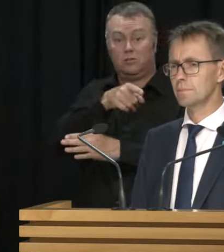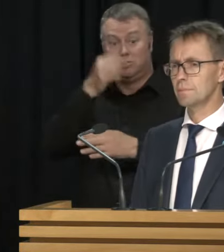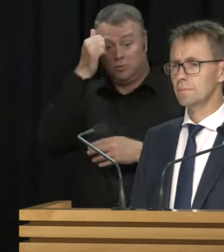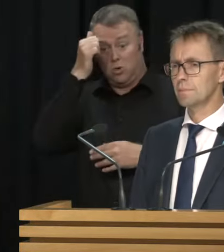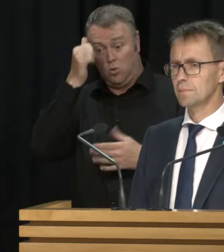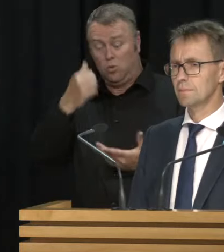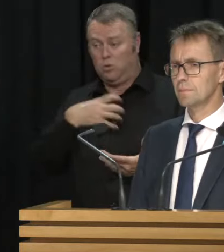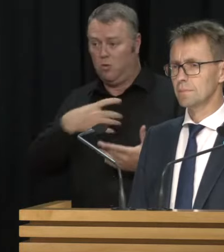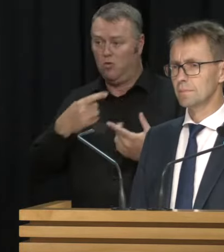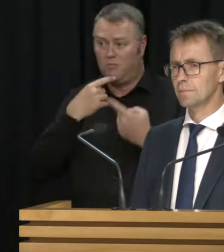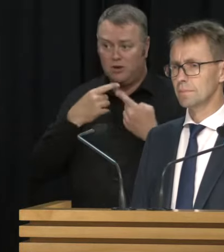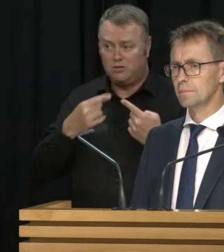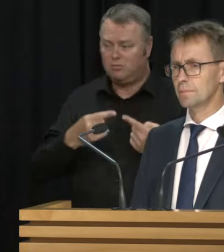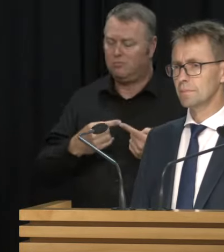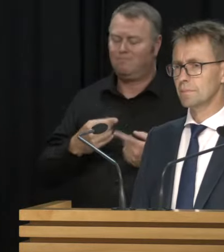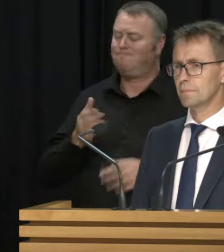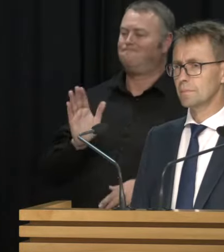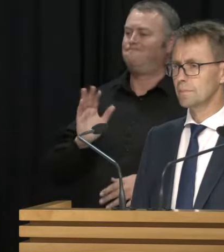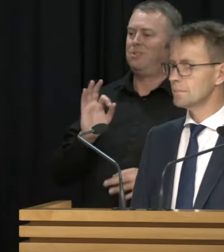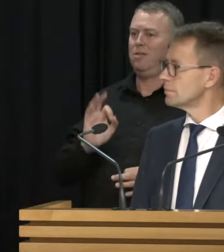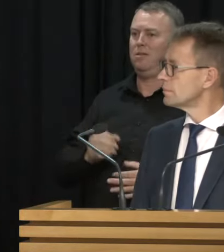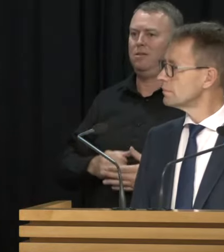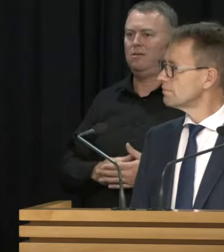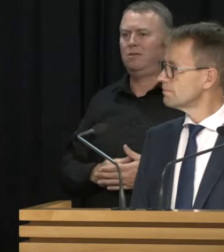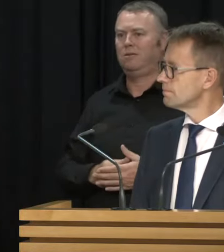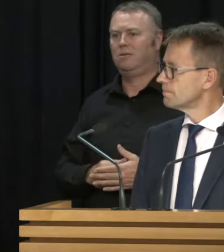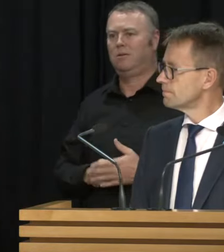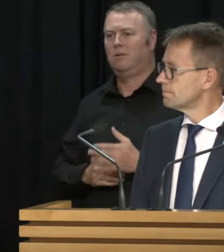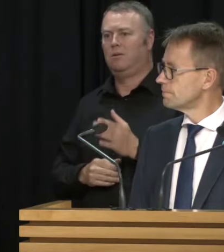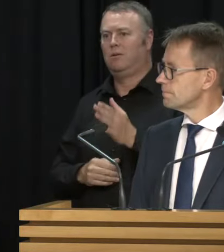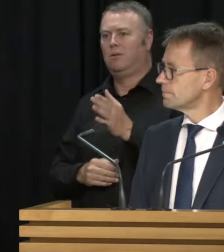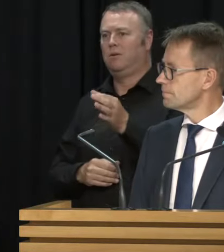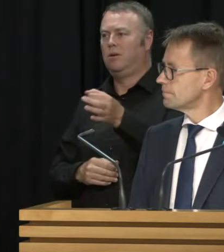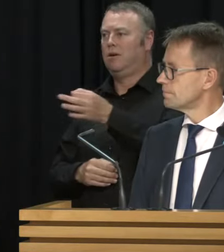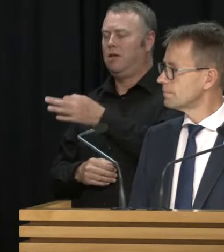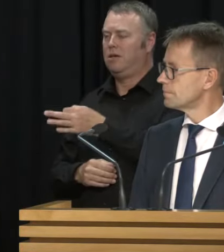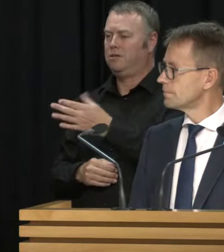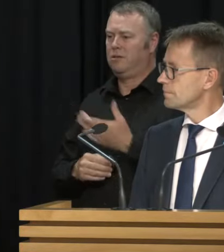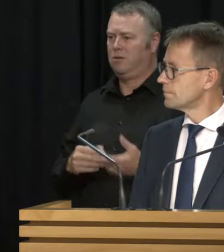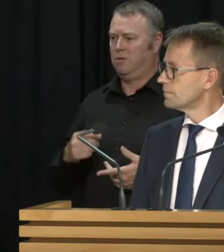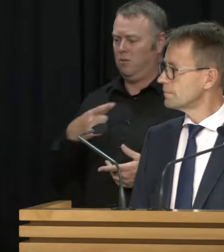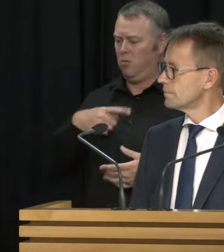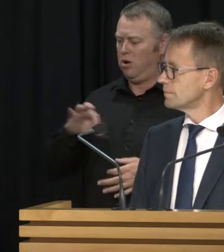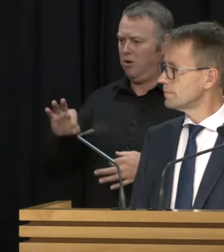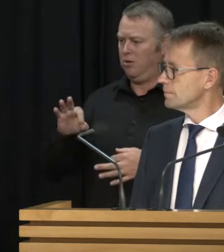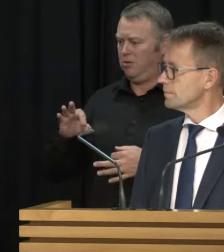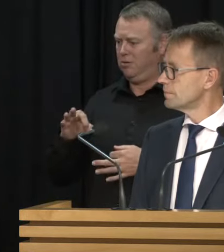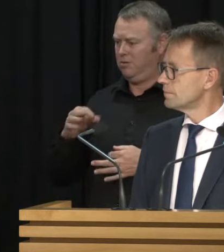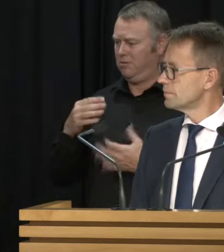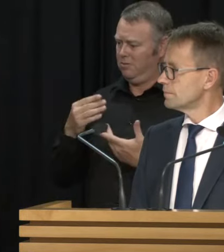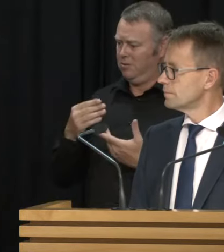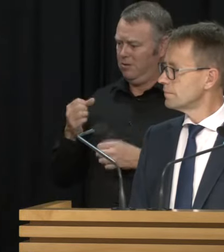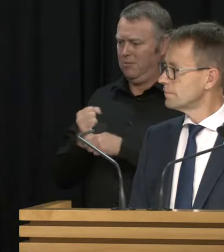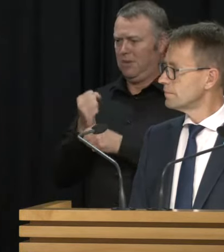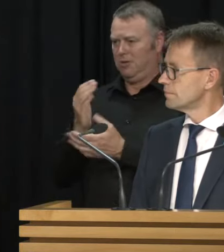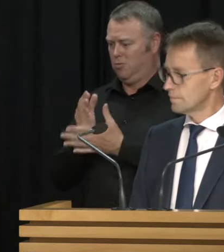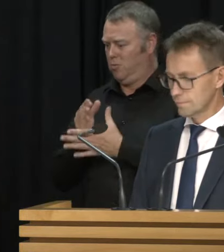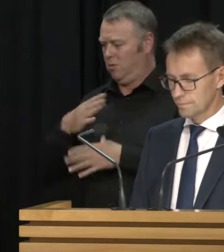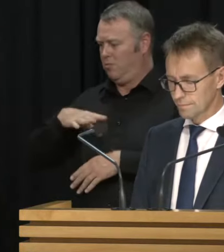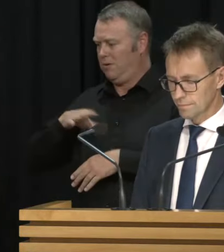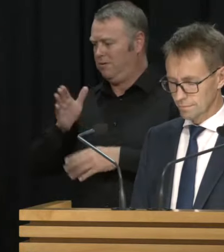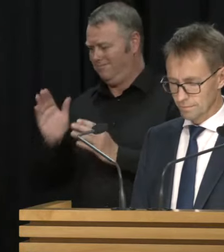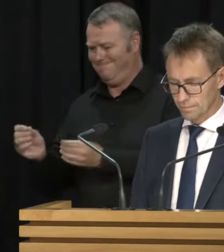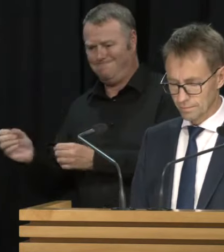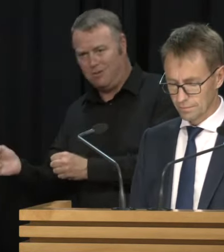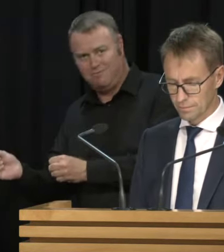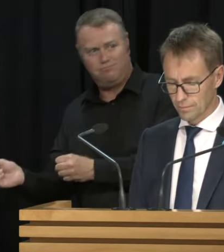deporting her at this stage? Look, ultimately, people have a right to refuse testing. We'd encourage them to be tested, and the vast majority of people who go through